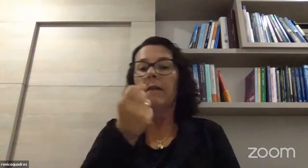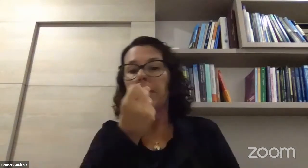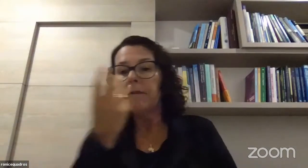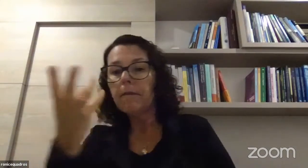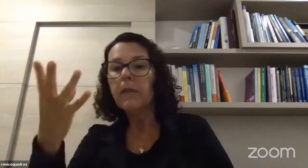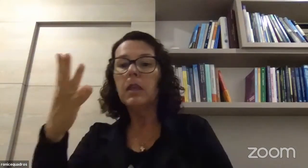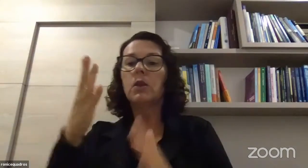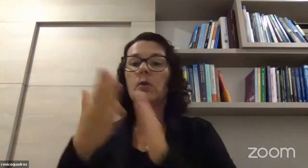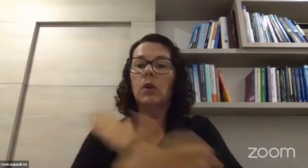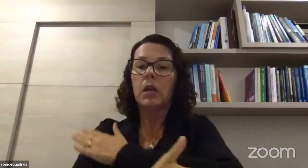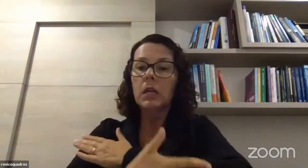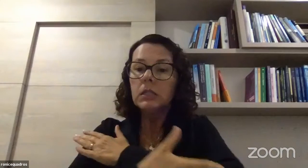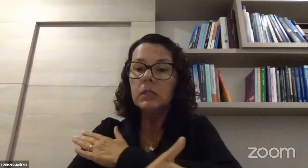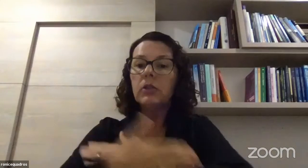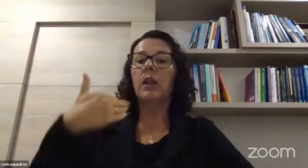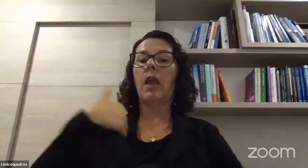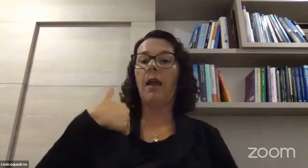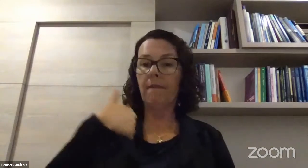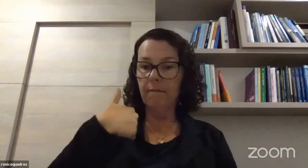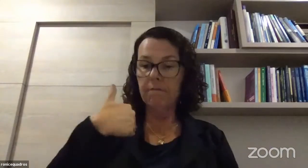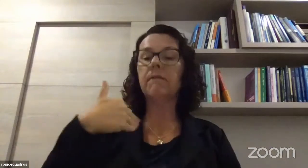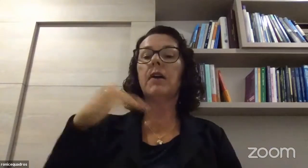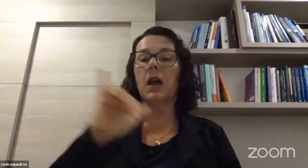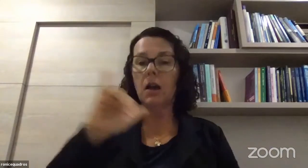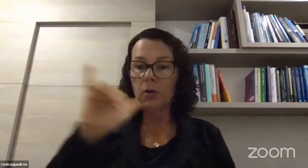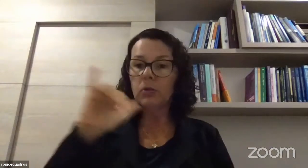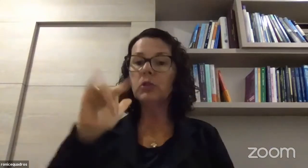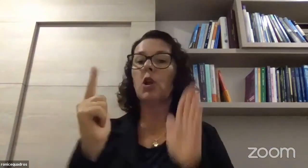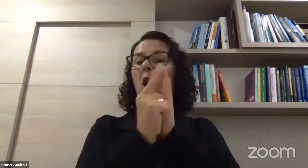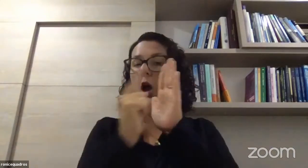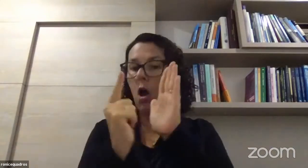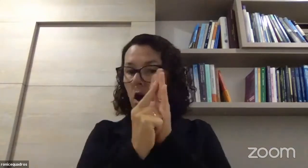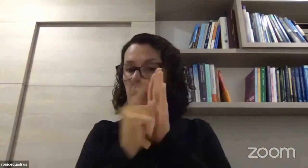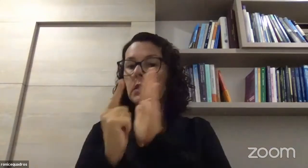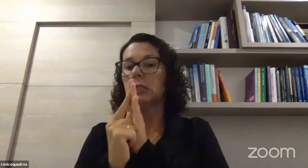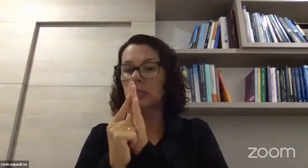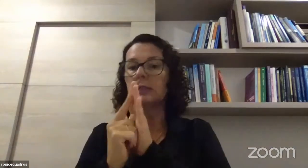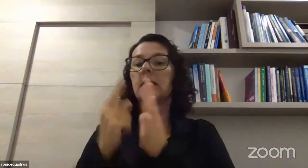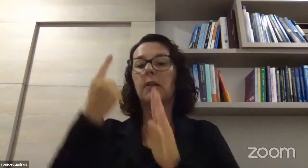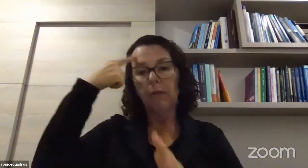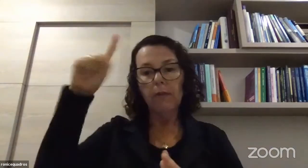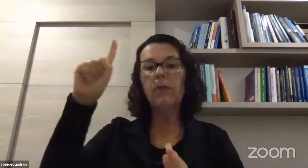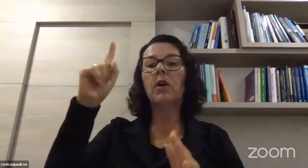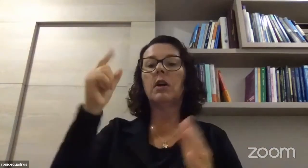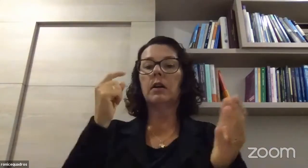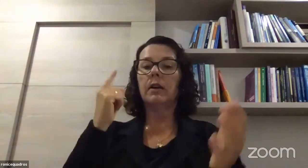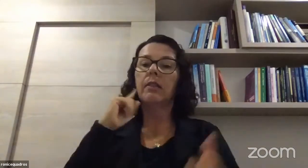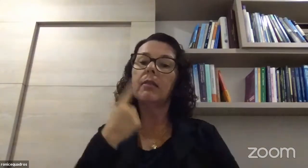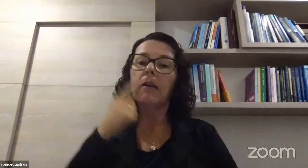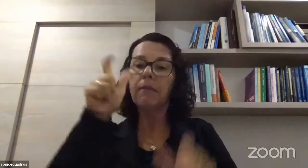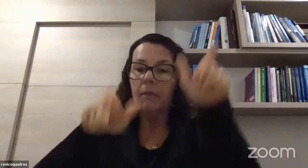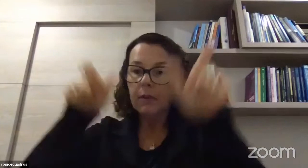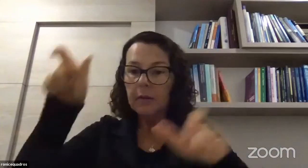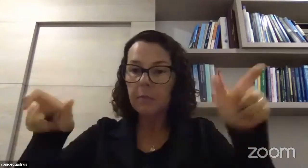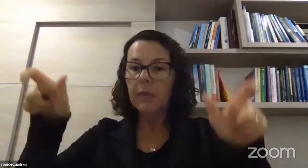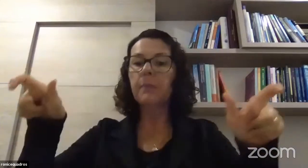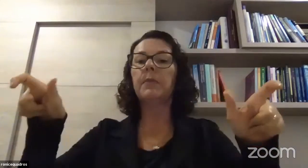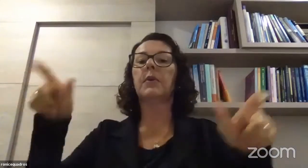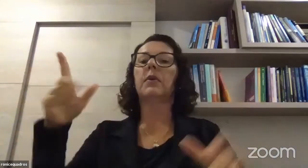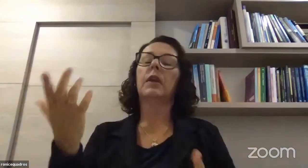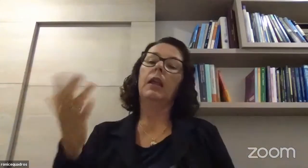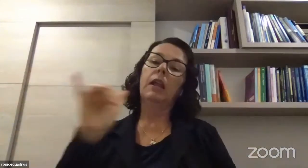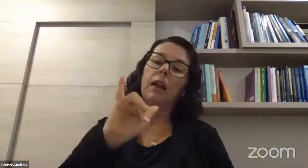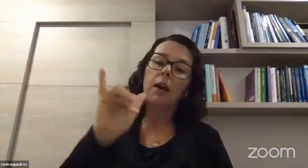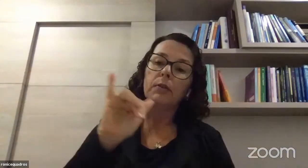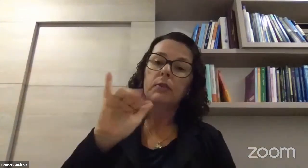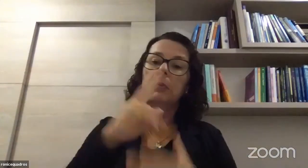We are aware that in Europe, there are a few countries that also have laws